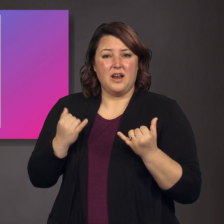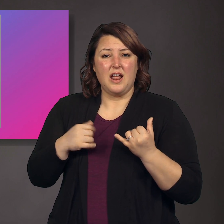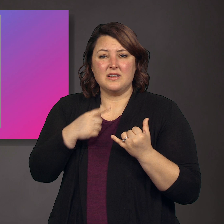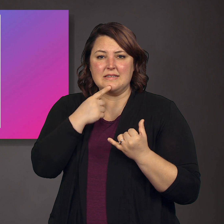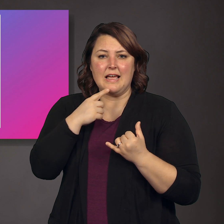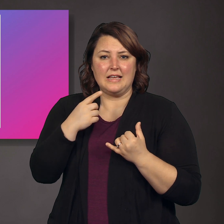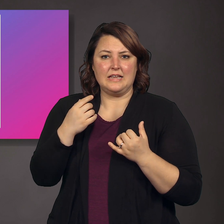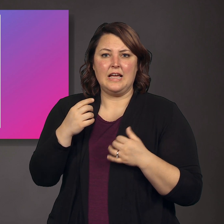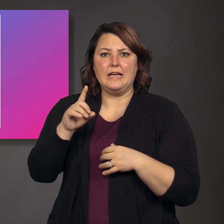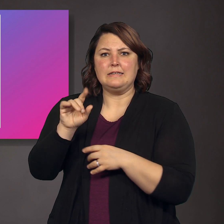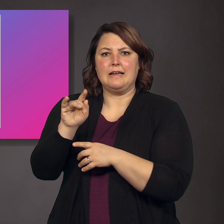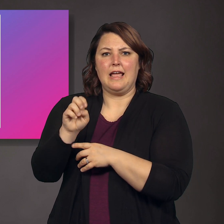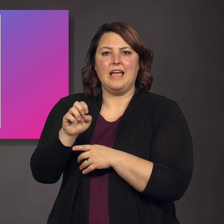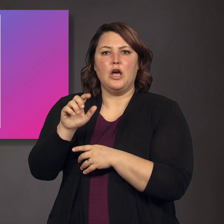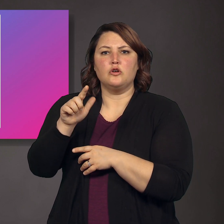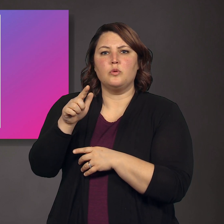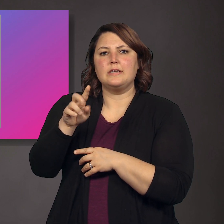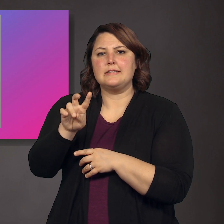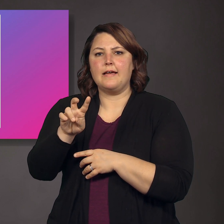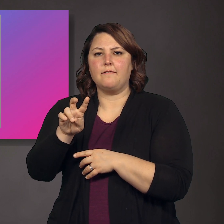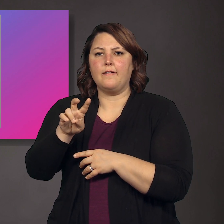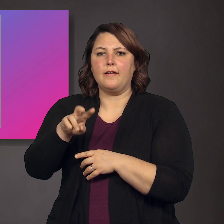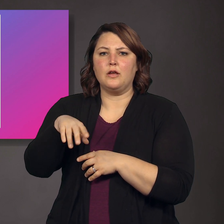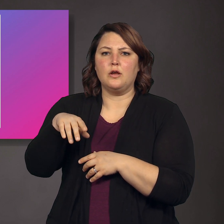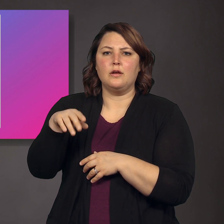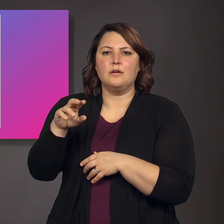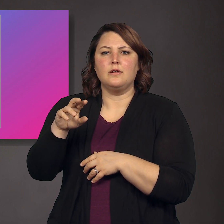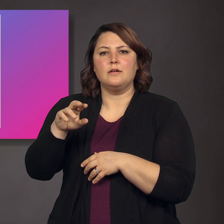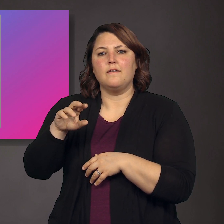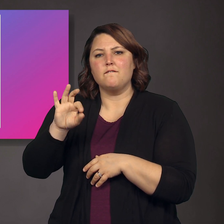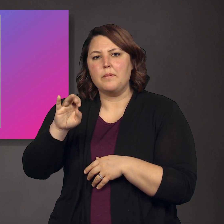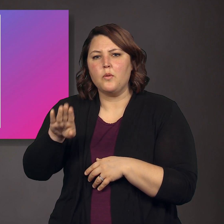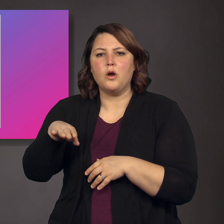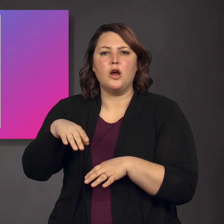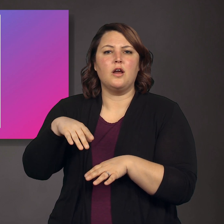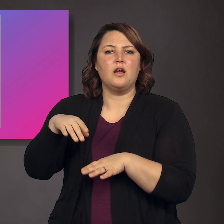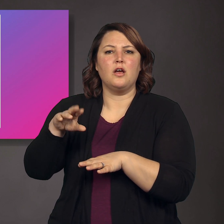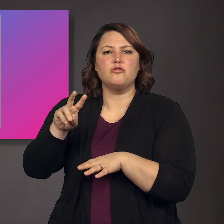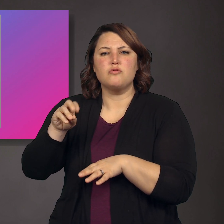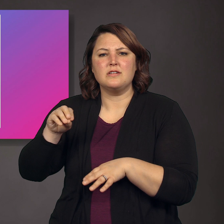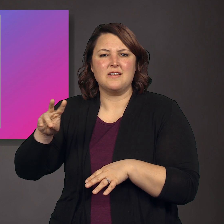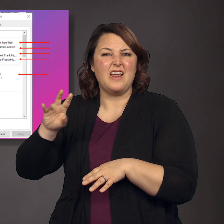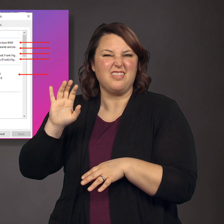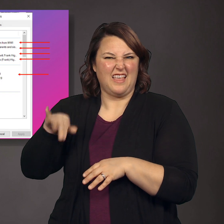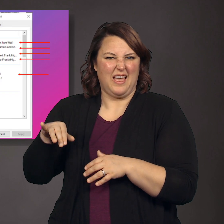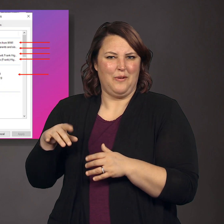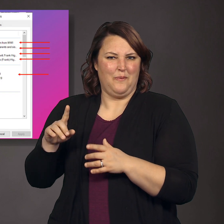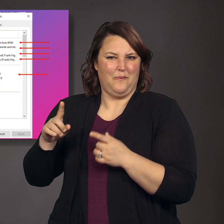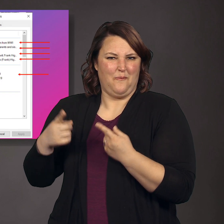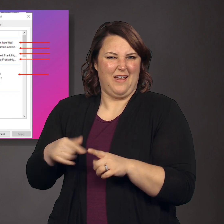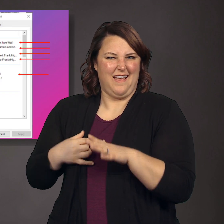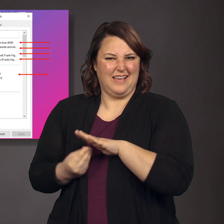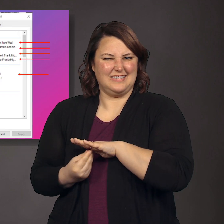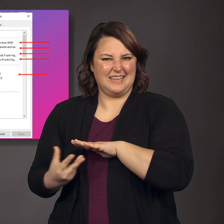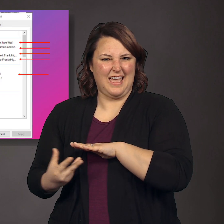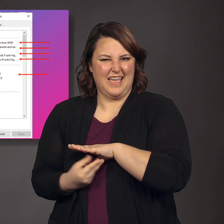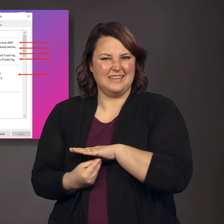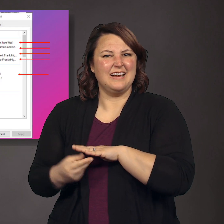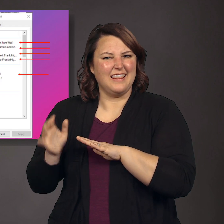of the 1st, 2007, which was when I originally scanned that photo. I then went in and